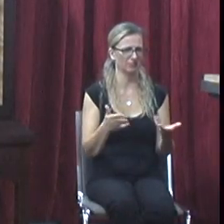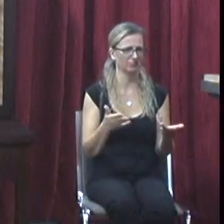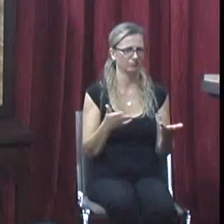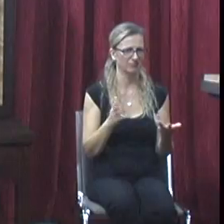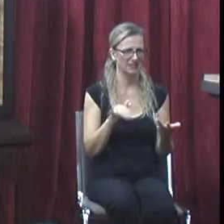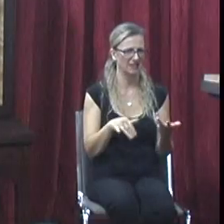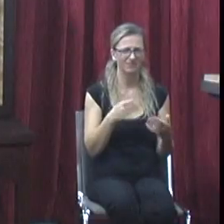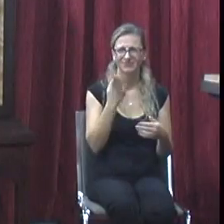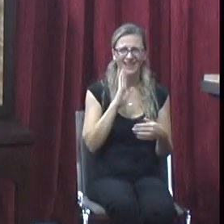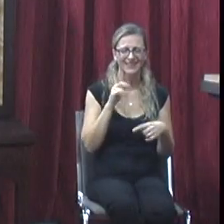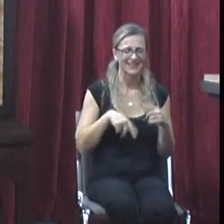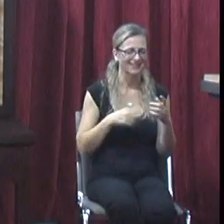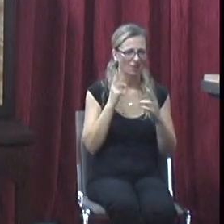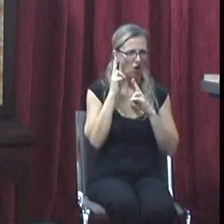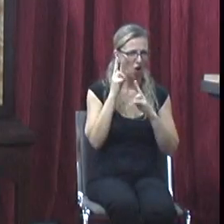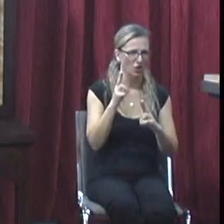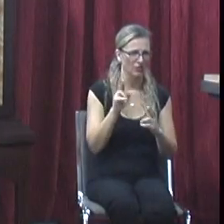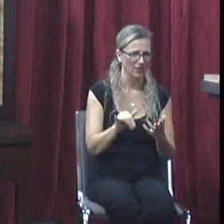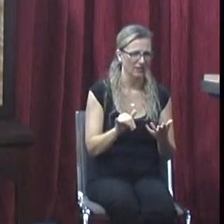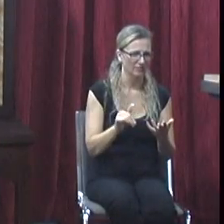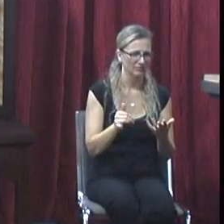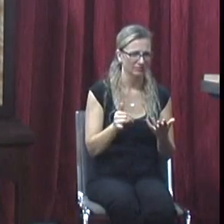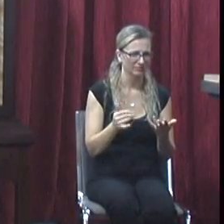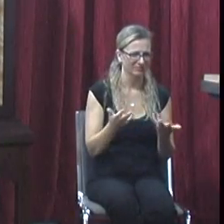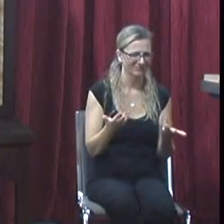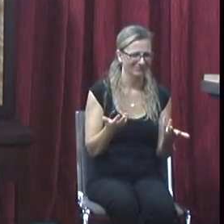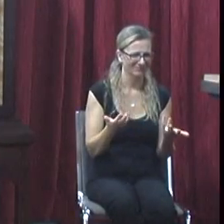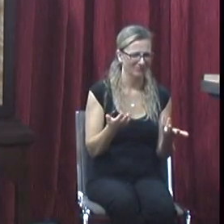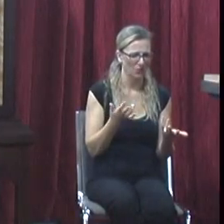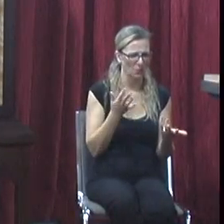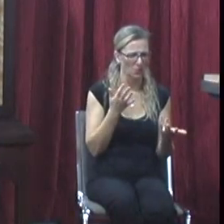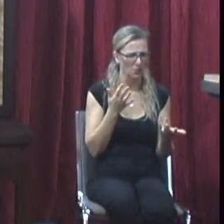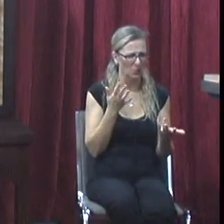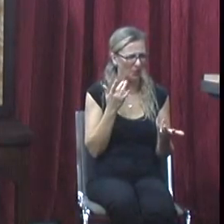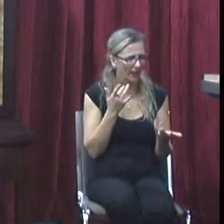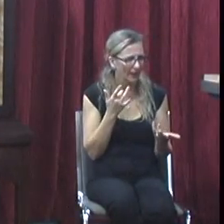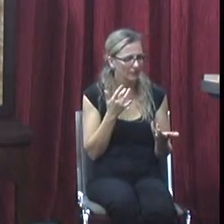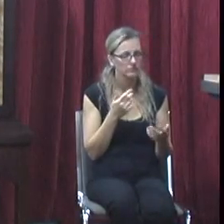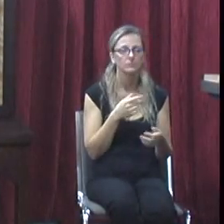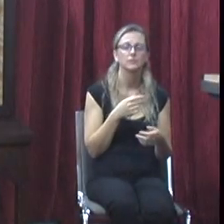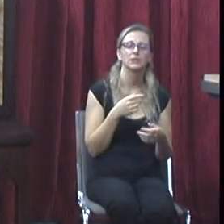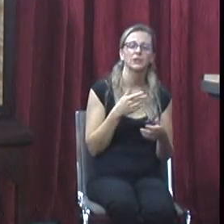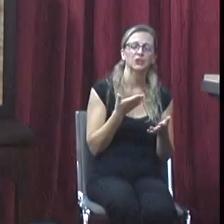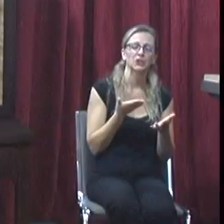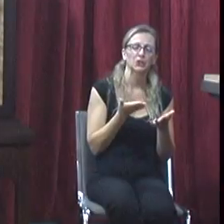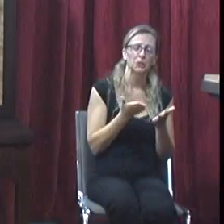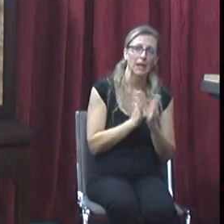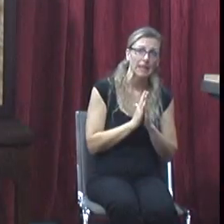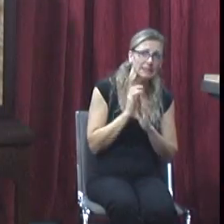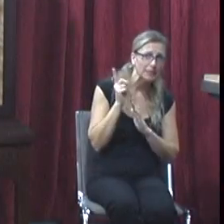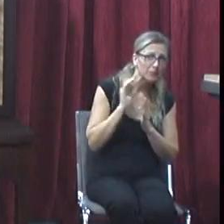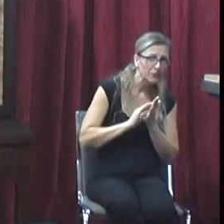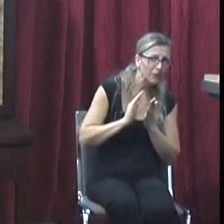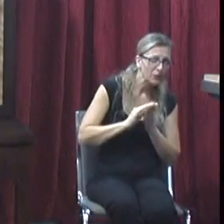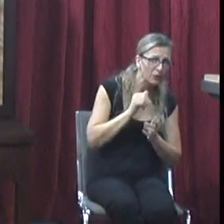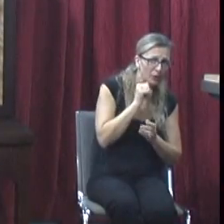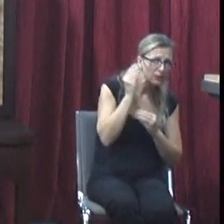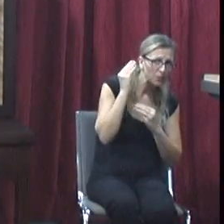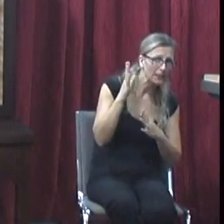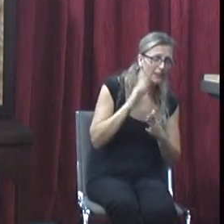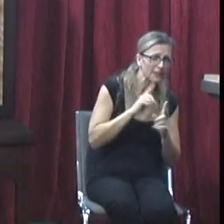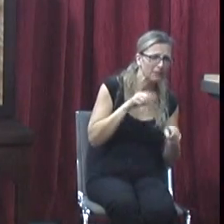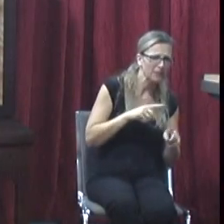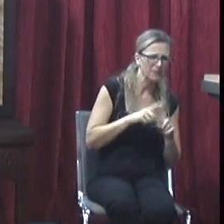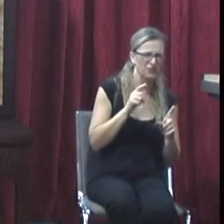request. Why? Because in the same breath that you're asking him to forgive you for disobeying his commands, you're